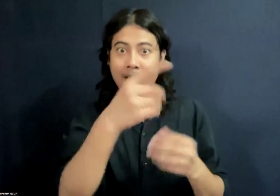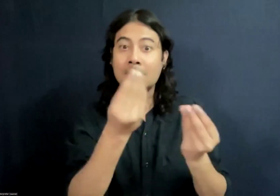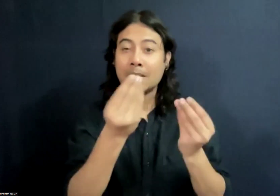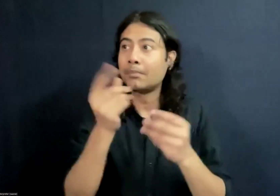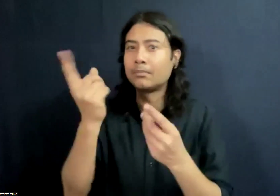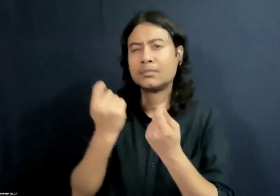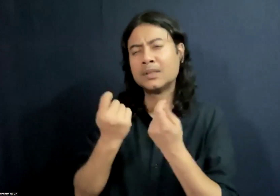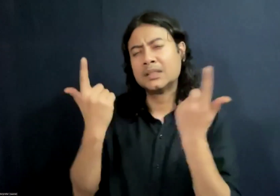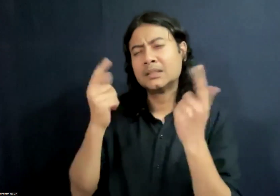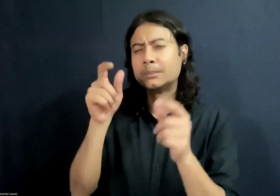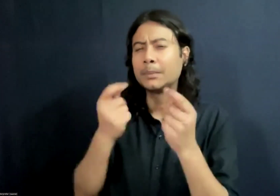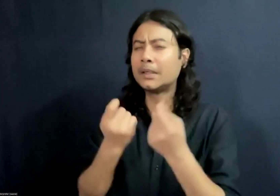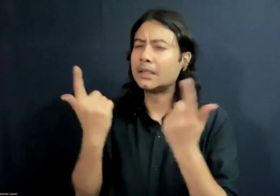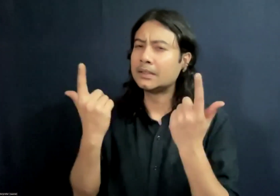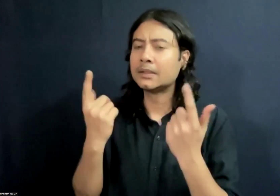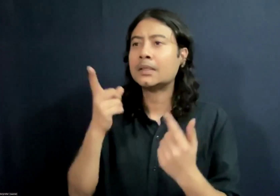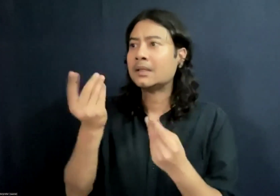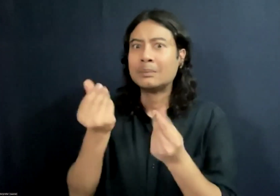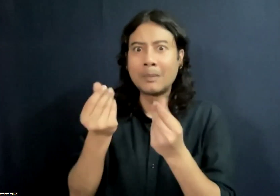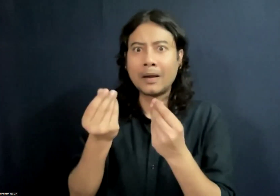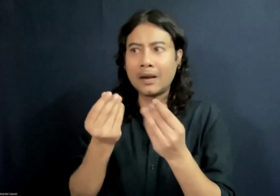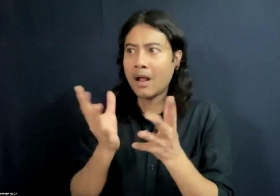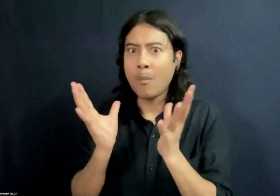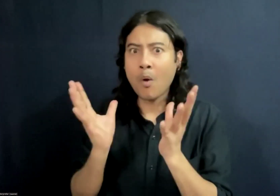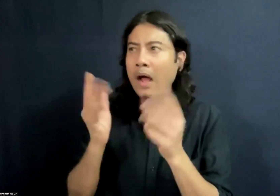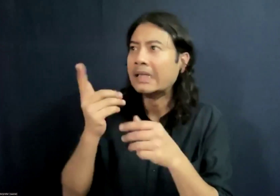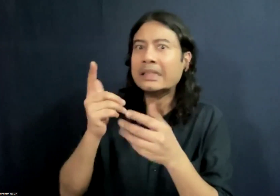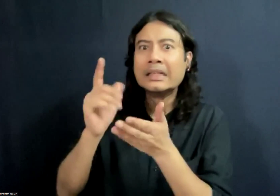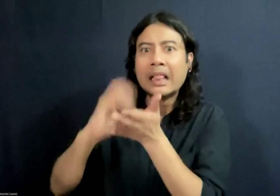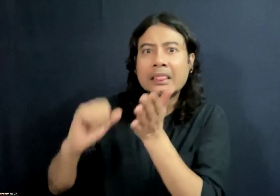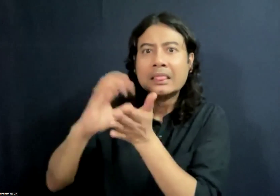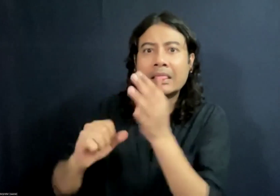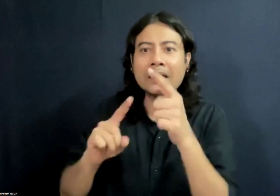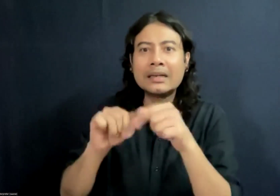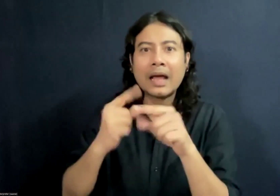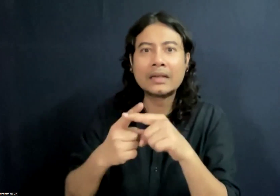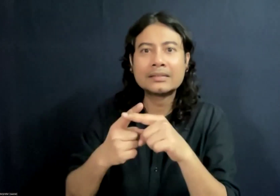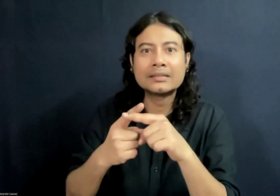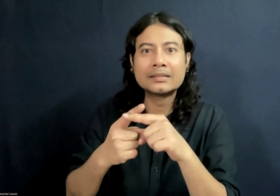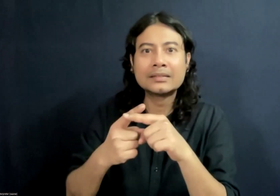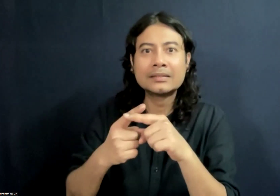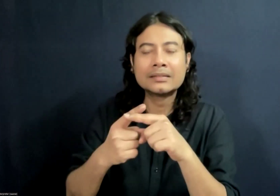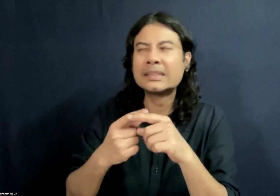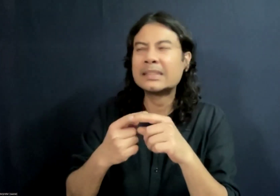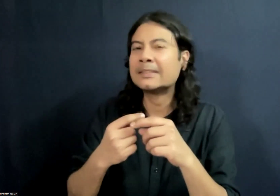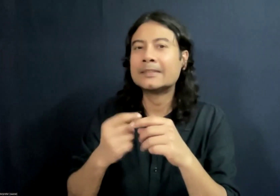have 1 lakh rupees. I'll give to the temple. So in return, I will get a tax benefit.